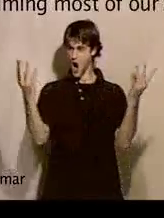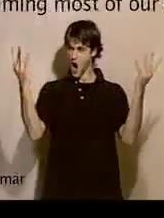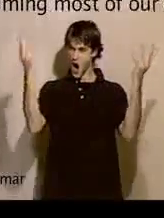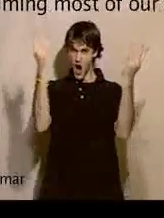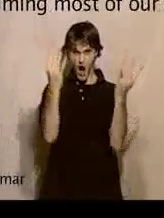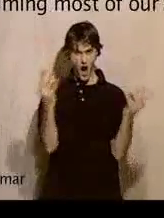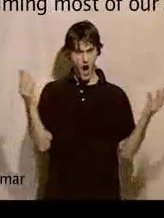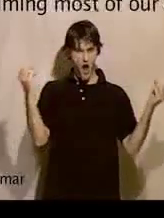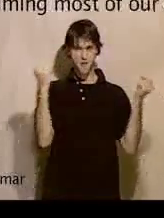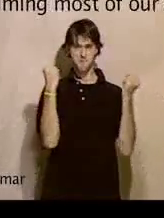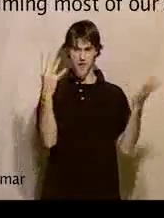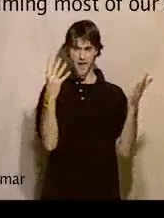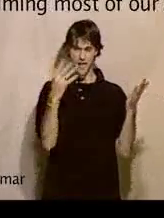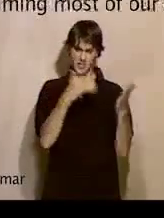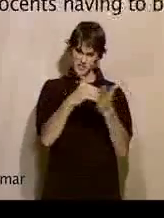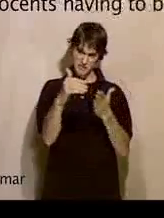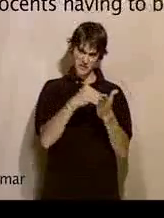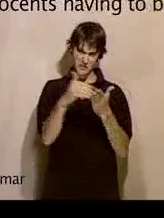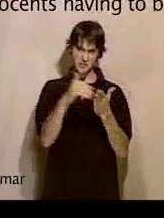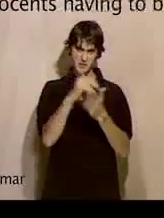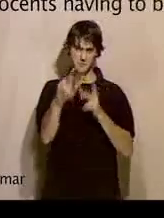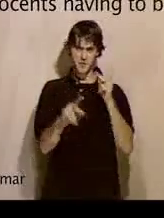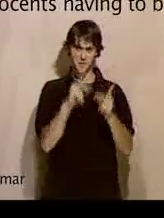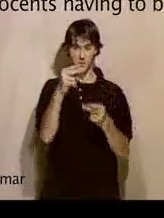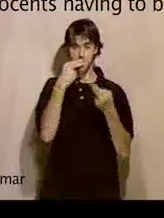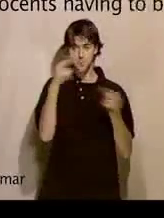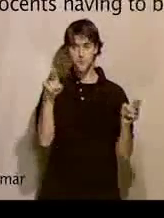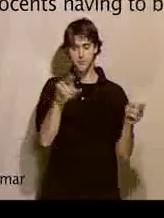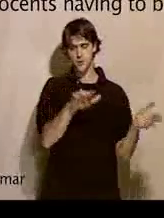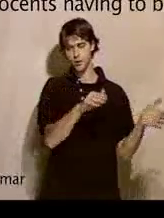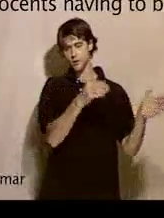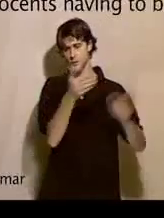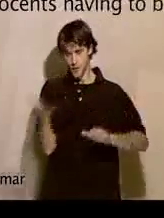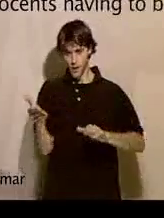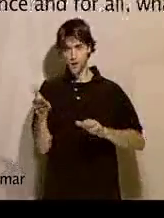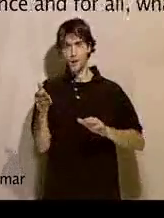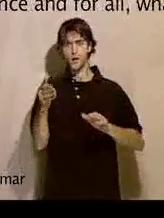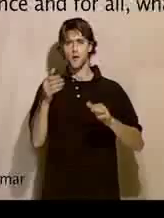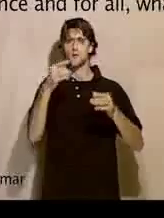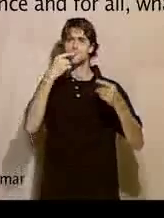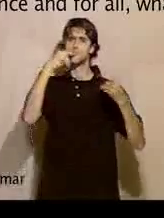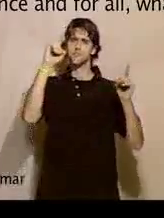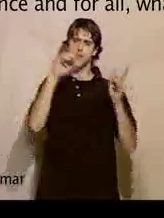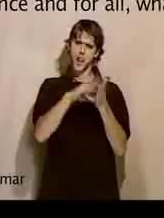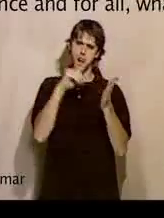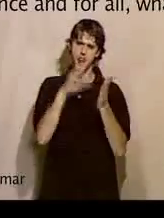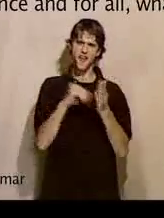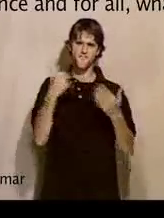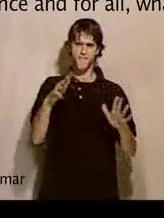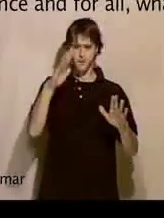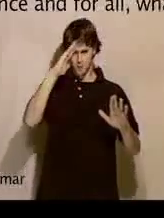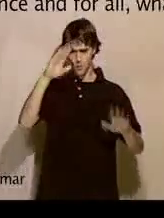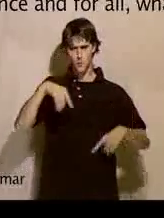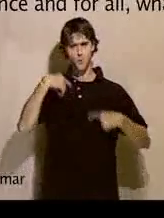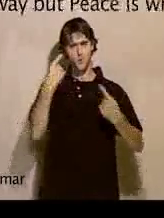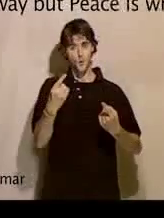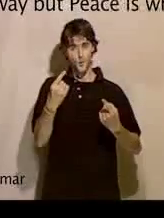consuming most of our cities. I see millions more innocents having to burn before we finally learn once and for all what we've known all